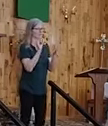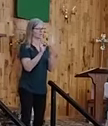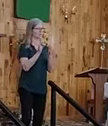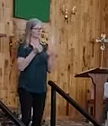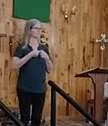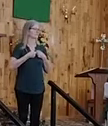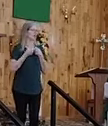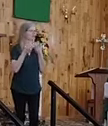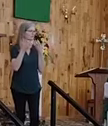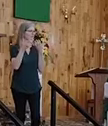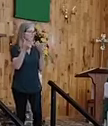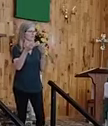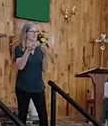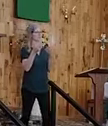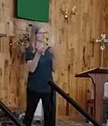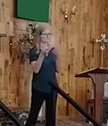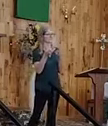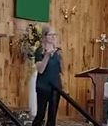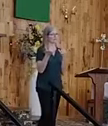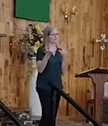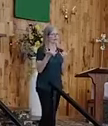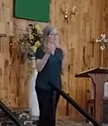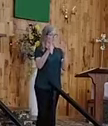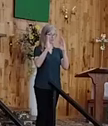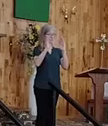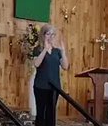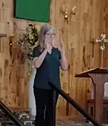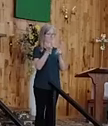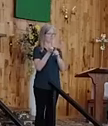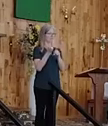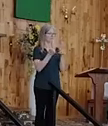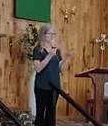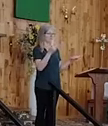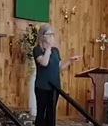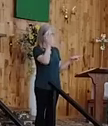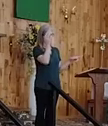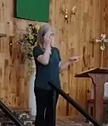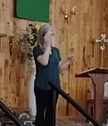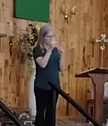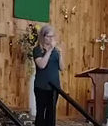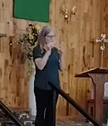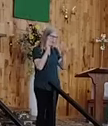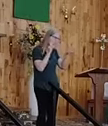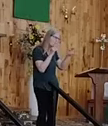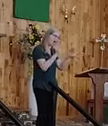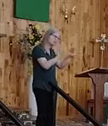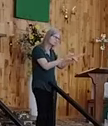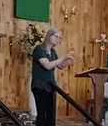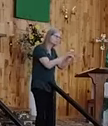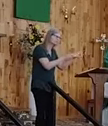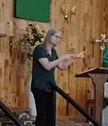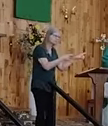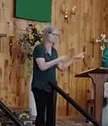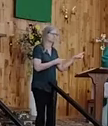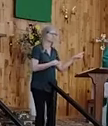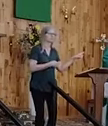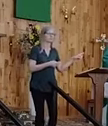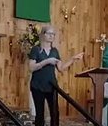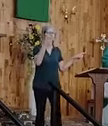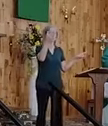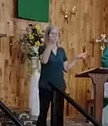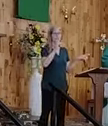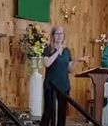Sacrifice is going to take place right now. So listen carefully to the words and watch the actions of the priests. You are